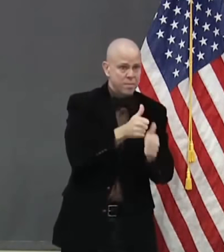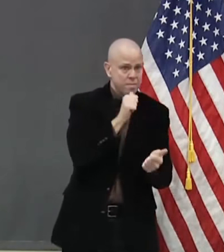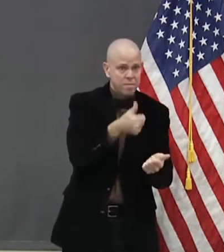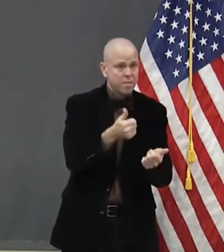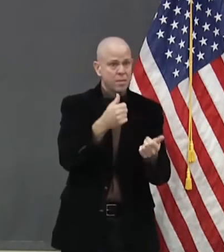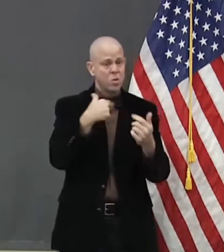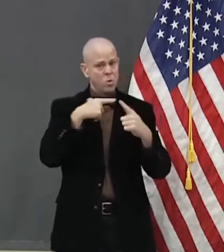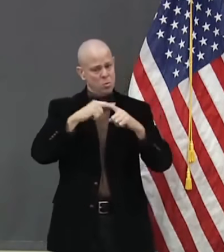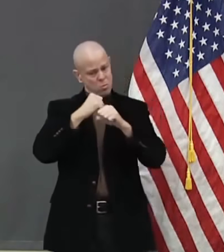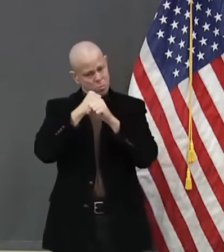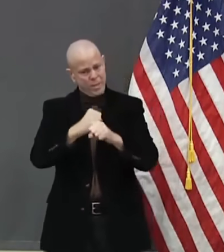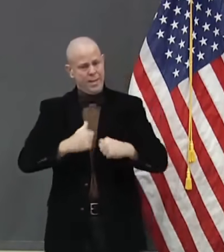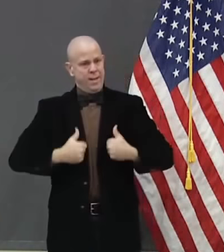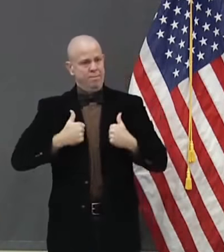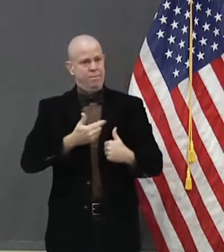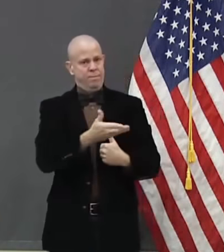Oregonians.